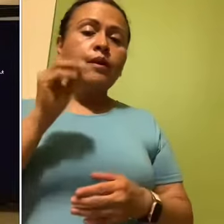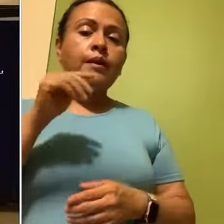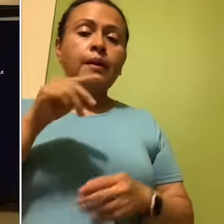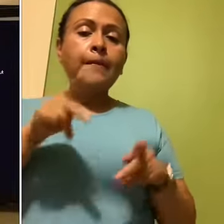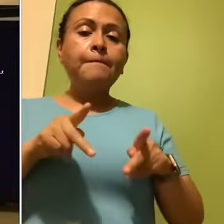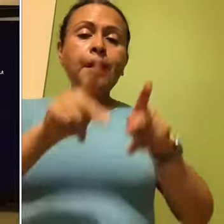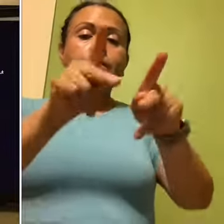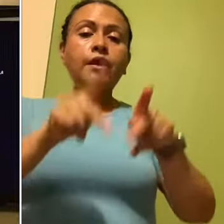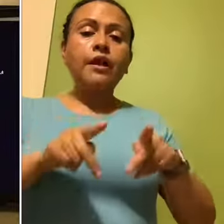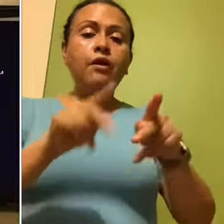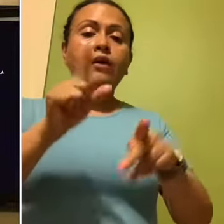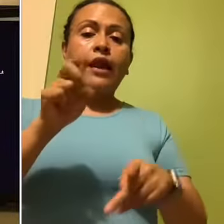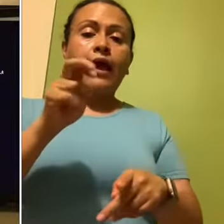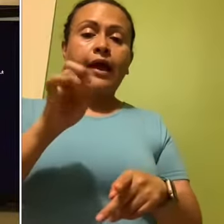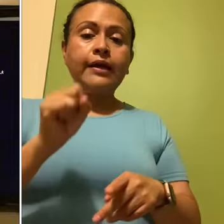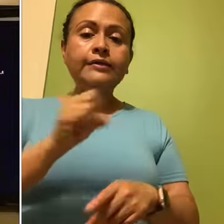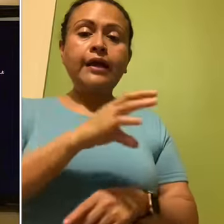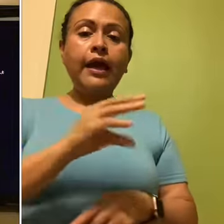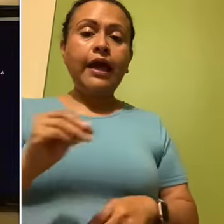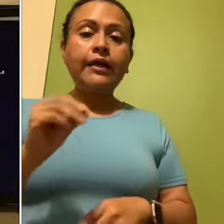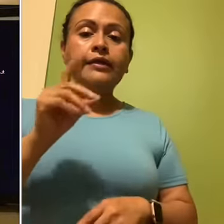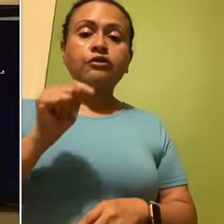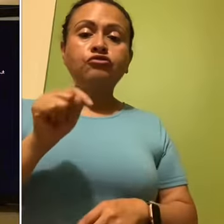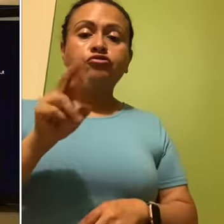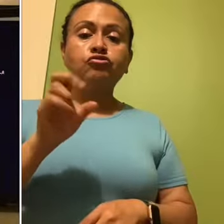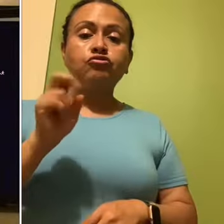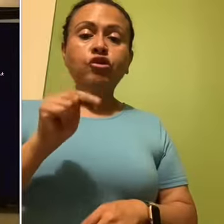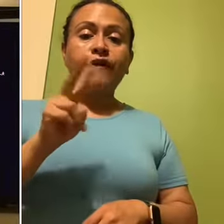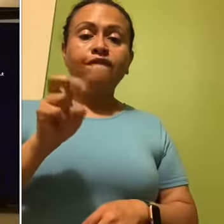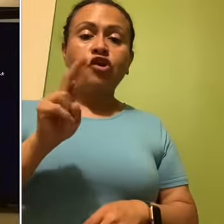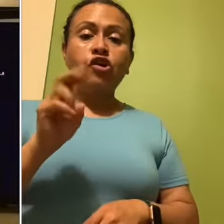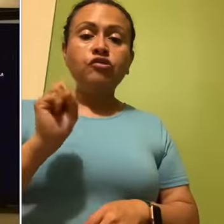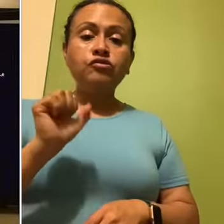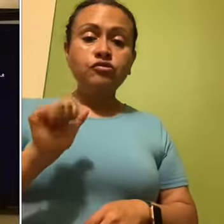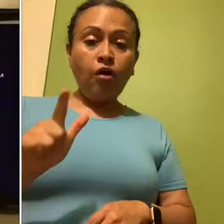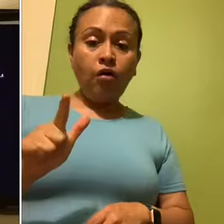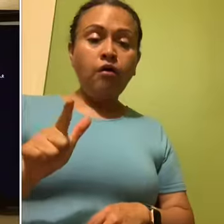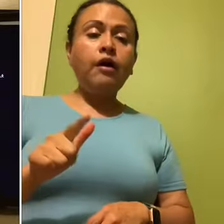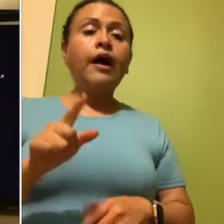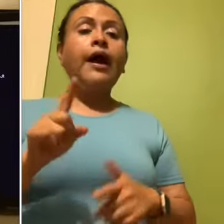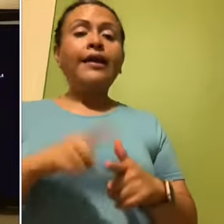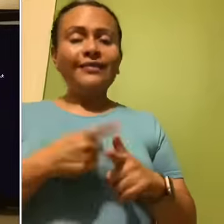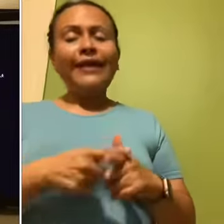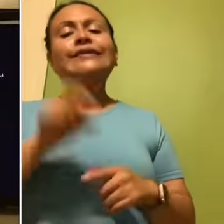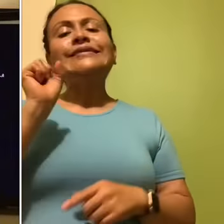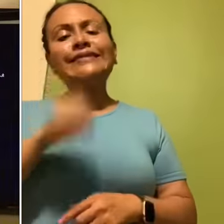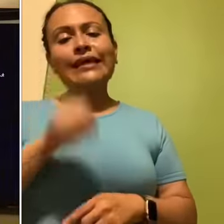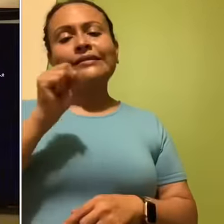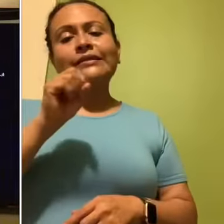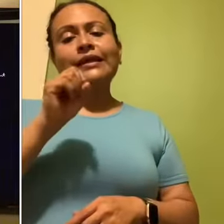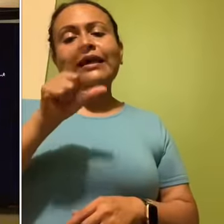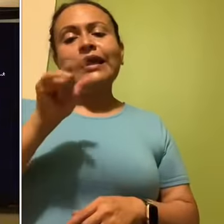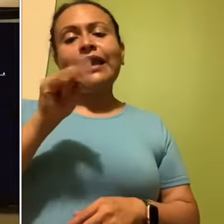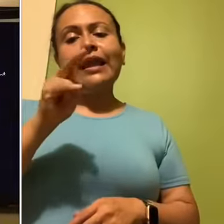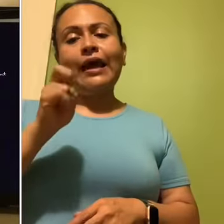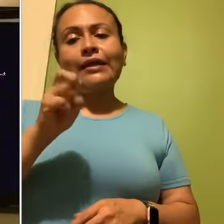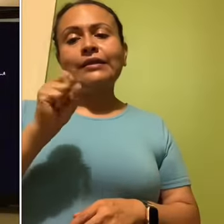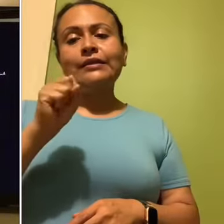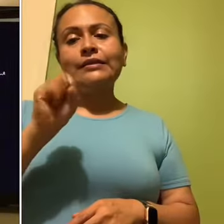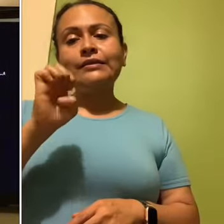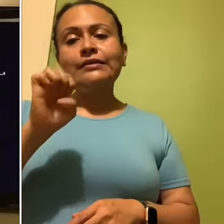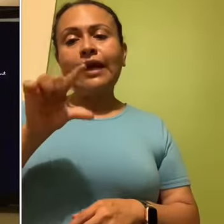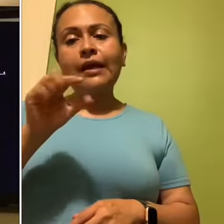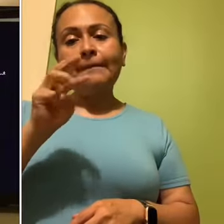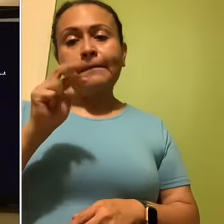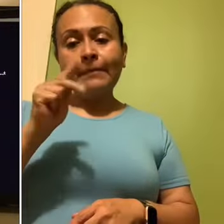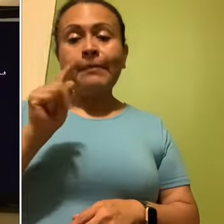ones are using our knowledge of parallel lines and transversals. Let's look at these two green lines. So, and I'll continue them. These are line segments, but if